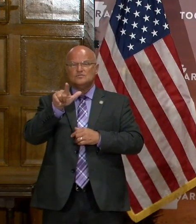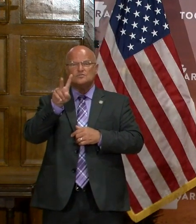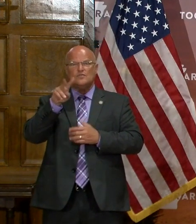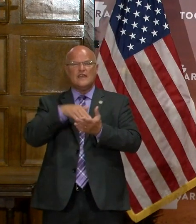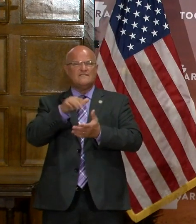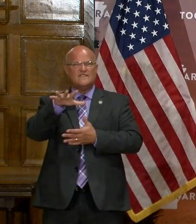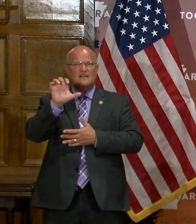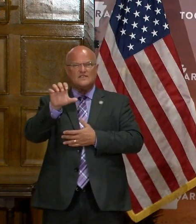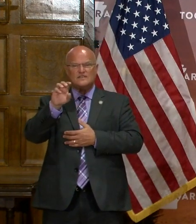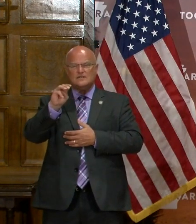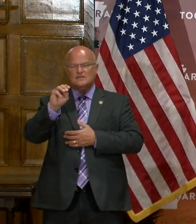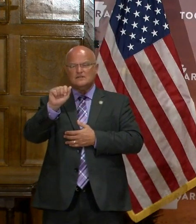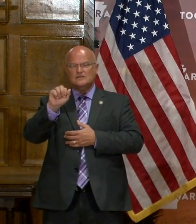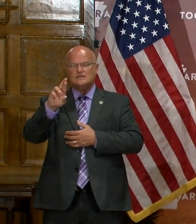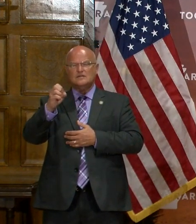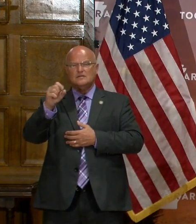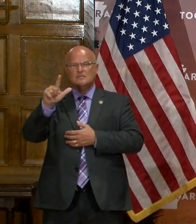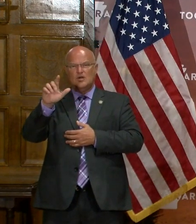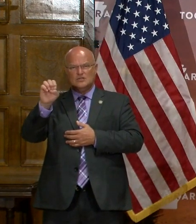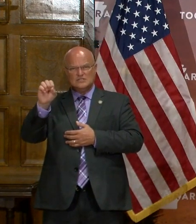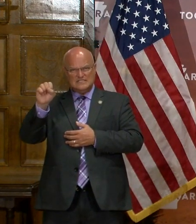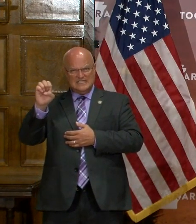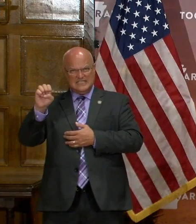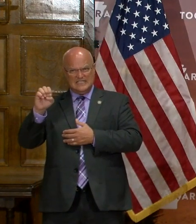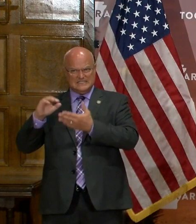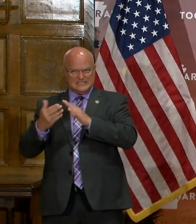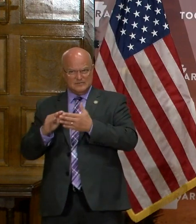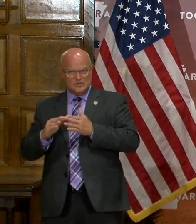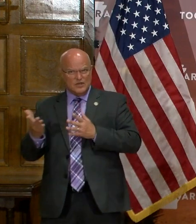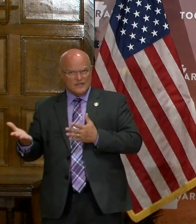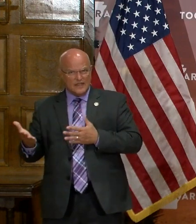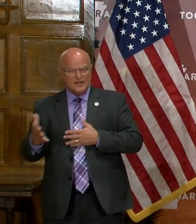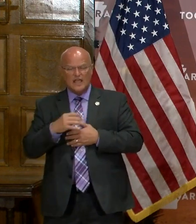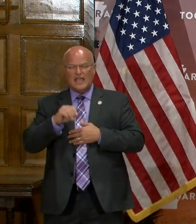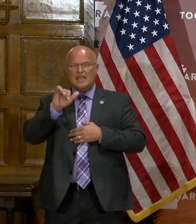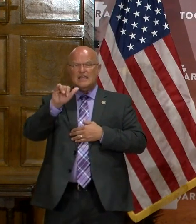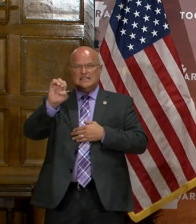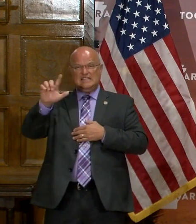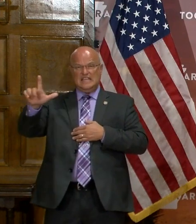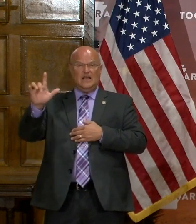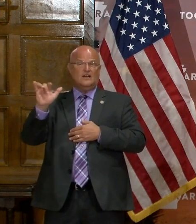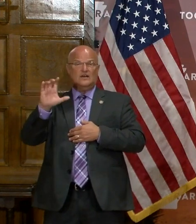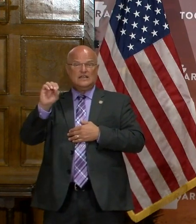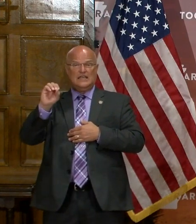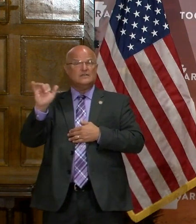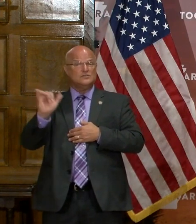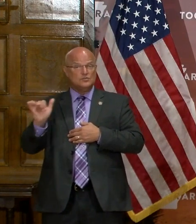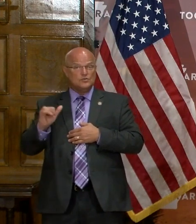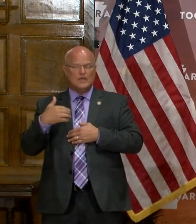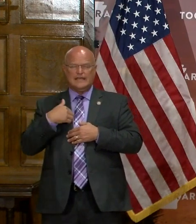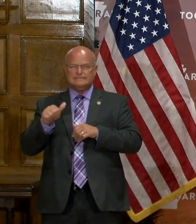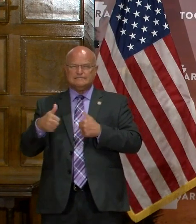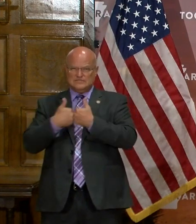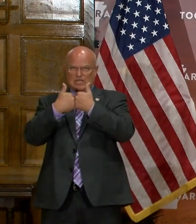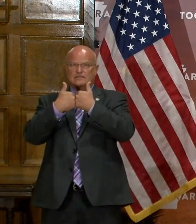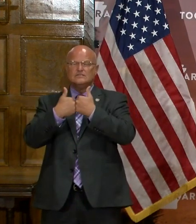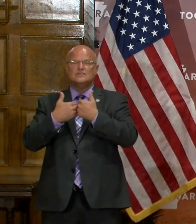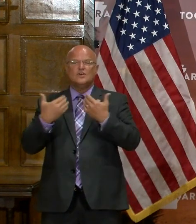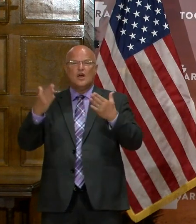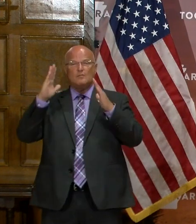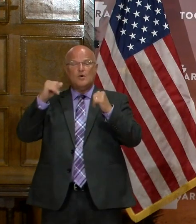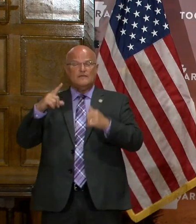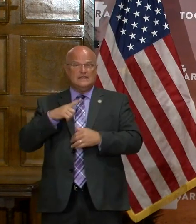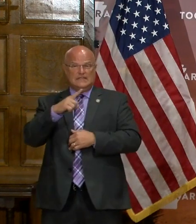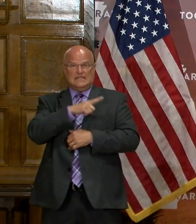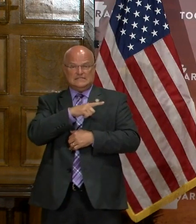in population, in Yell County that we've had some challenges as well. So I'm very hopeful that Legislative